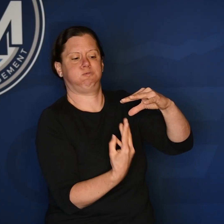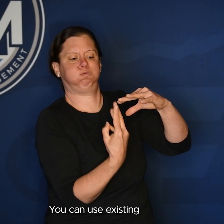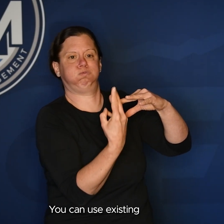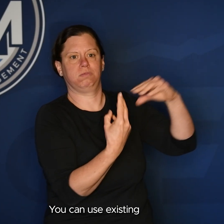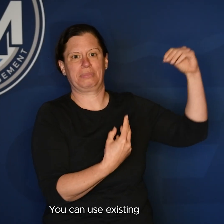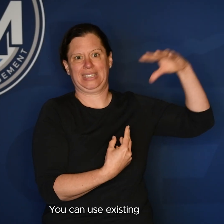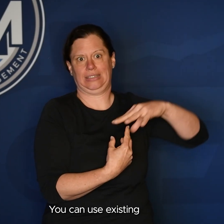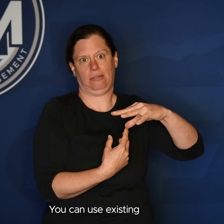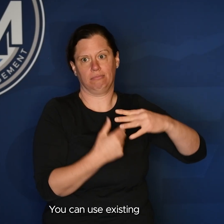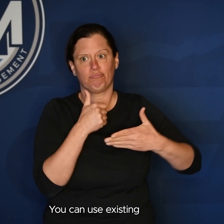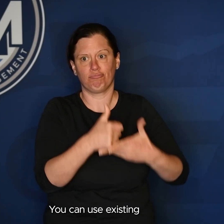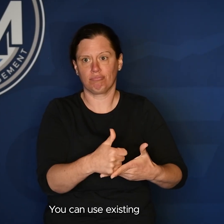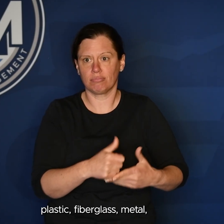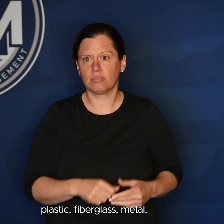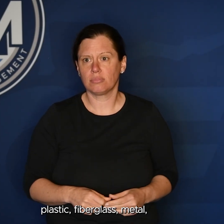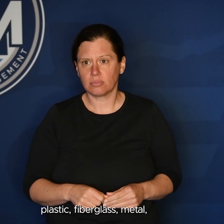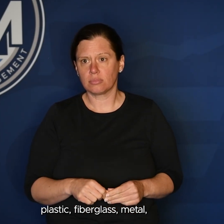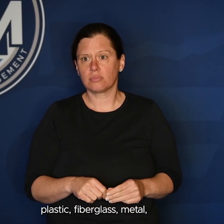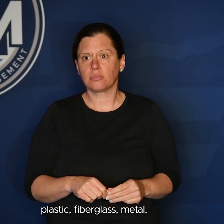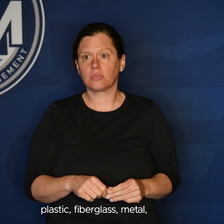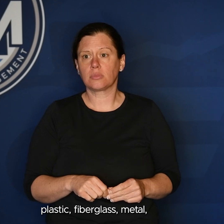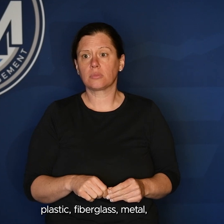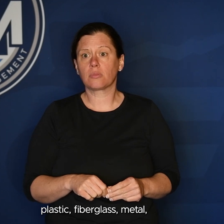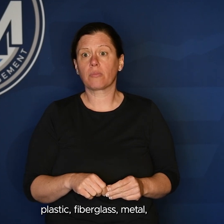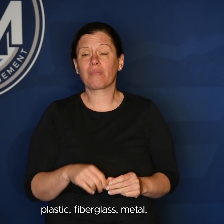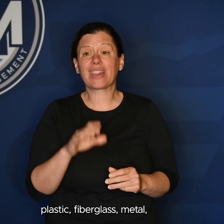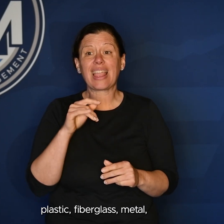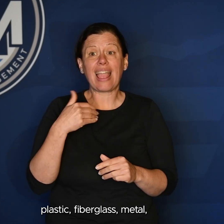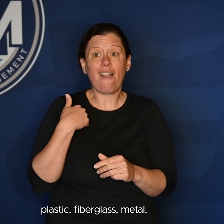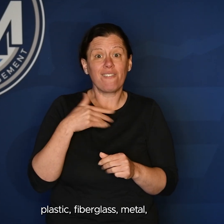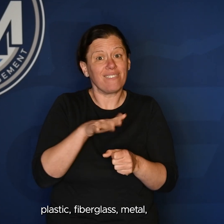You can use existing plastic fiberglass, metal,